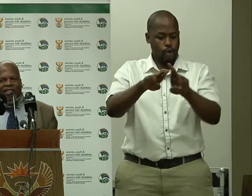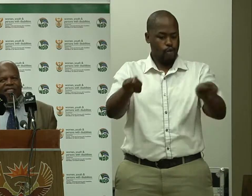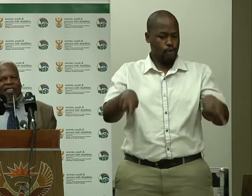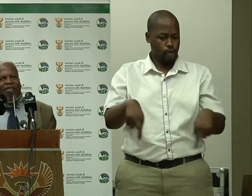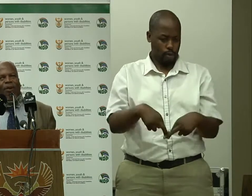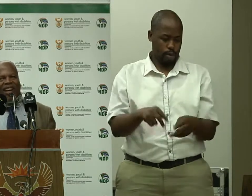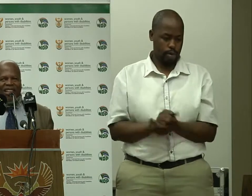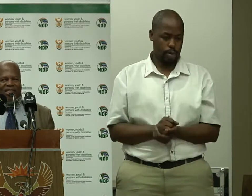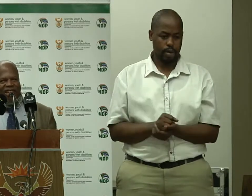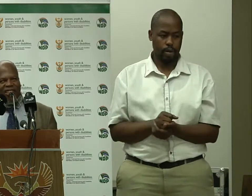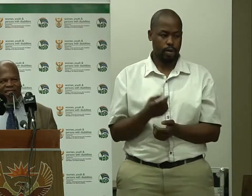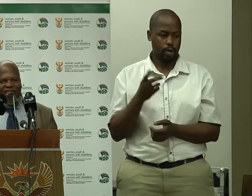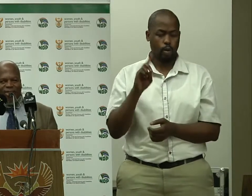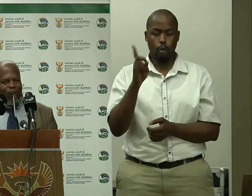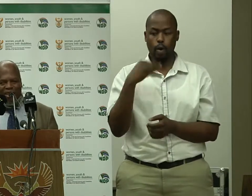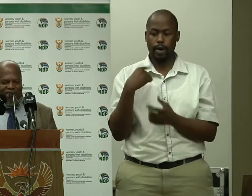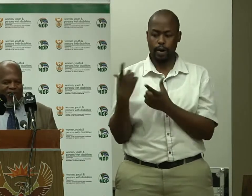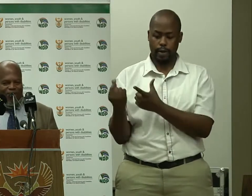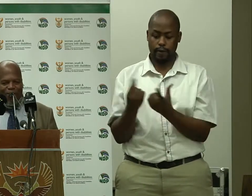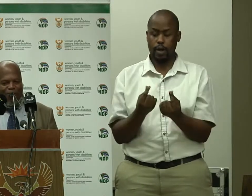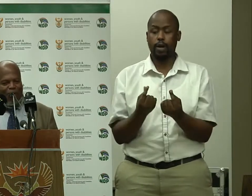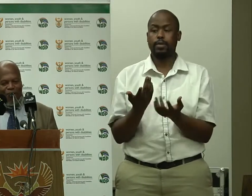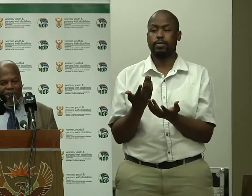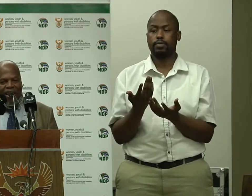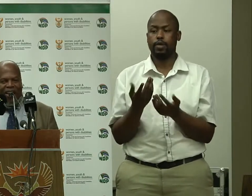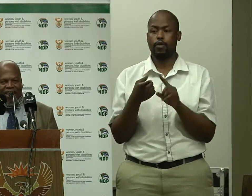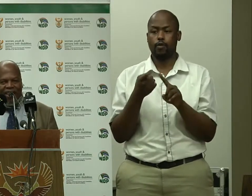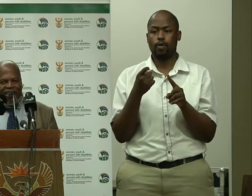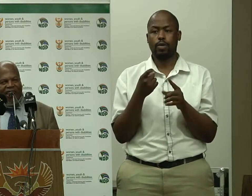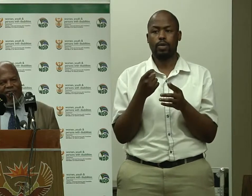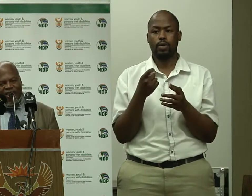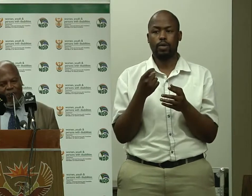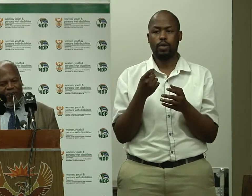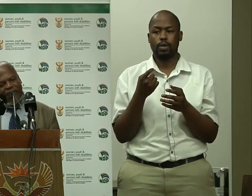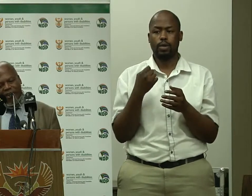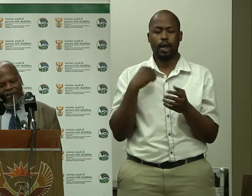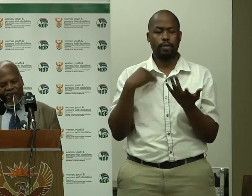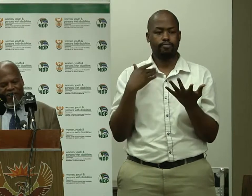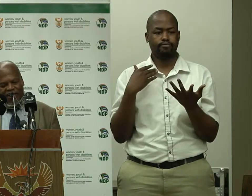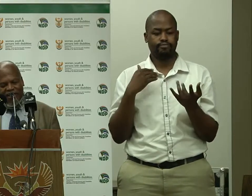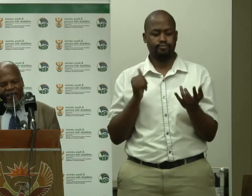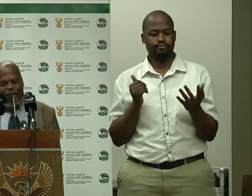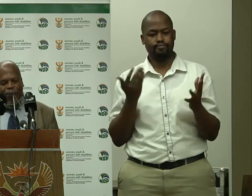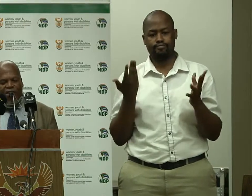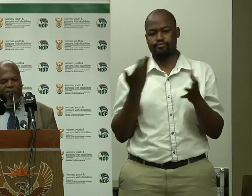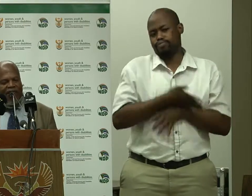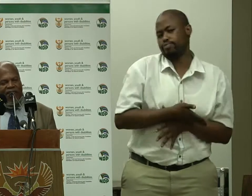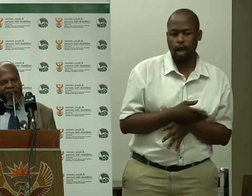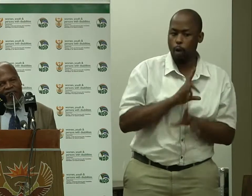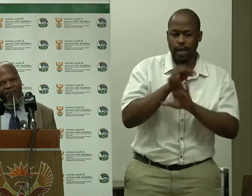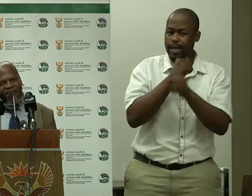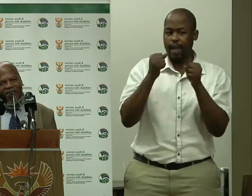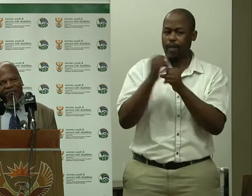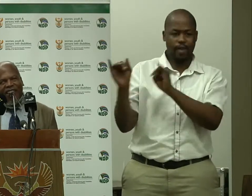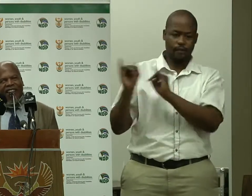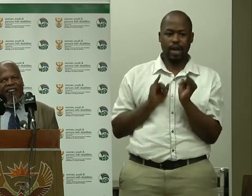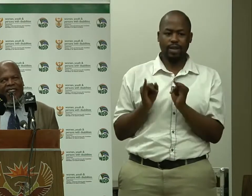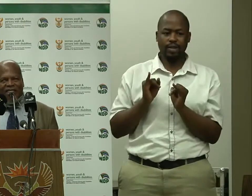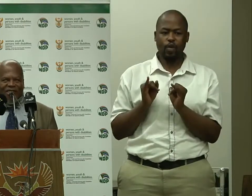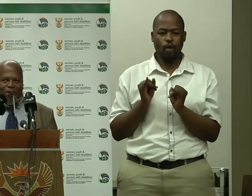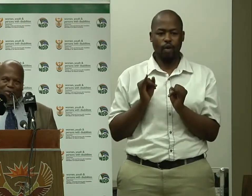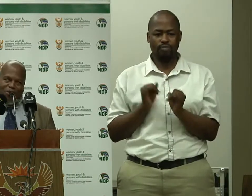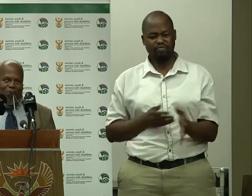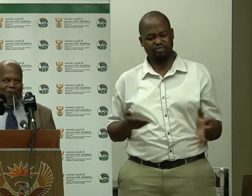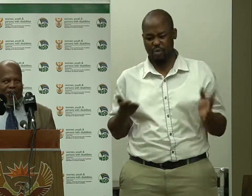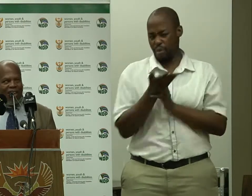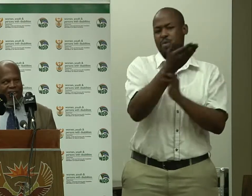And what I literally did, colleagues from the media, I gate crashed the meeting. I was not invited. And